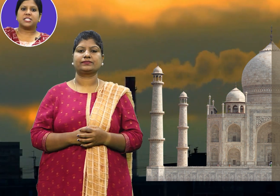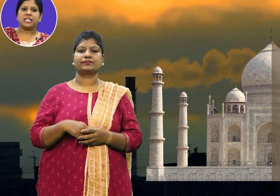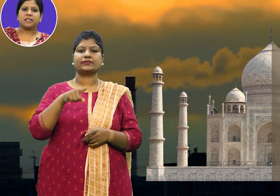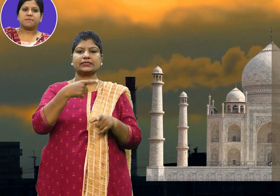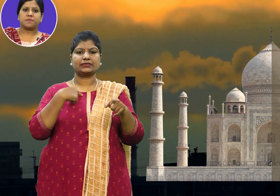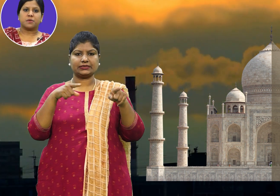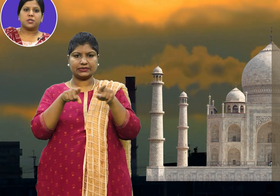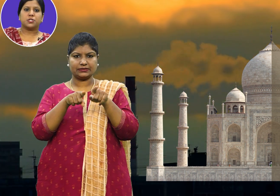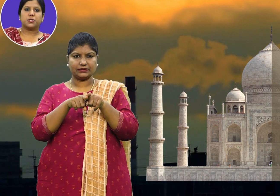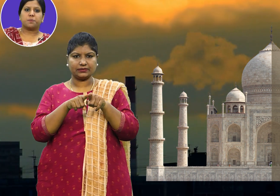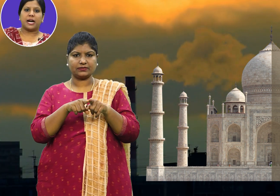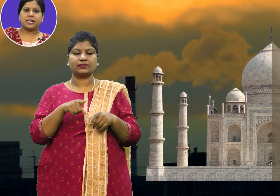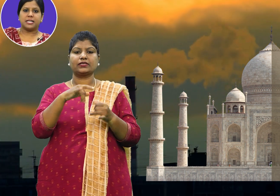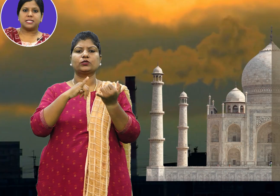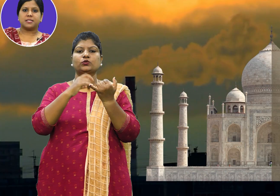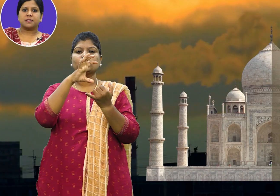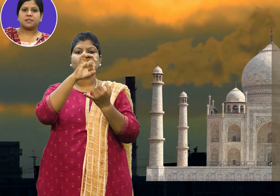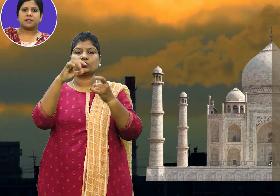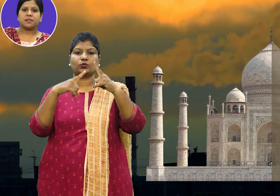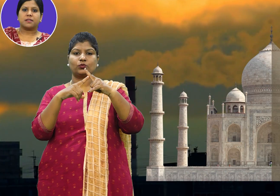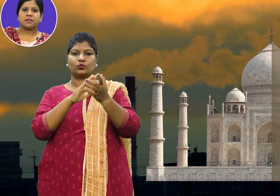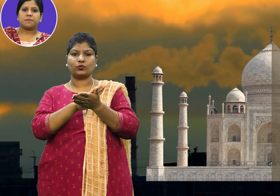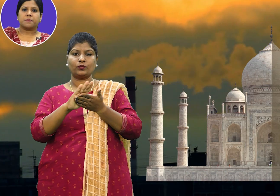such as the soot particles